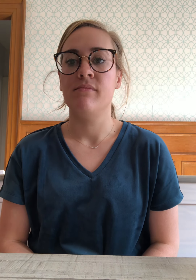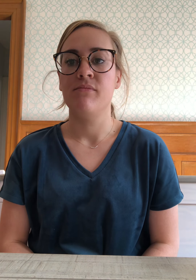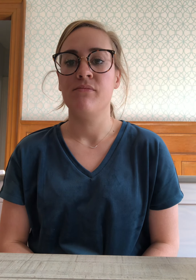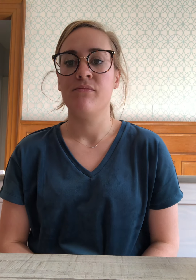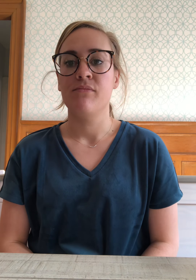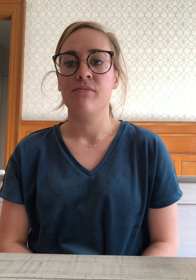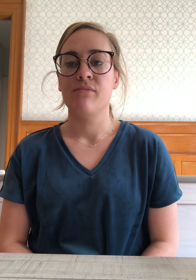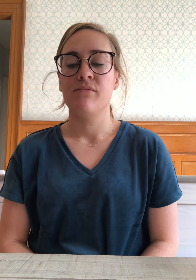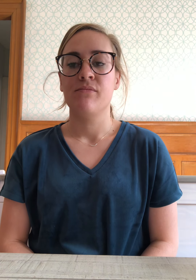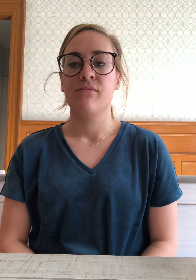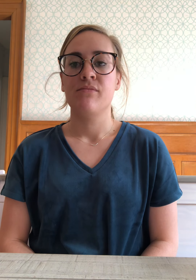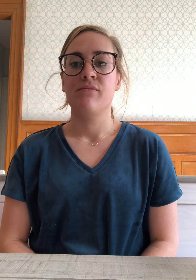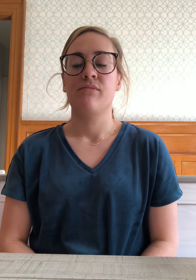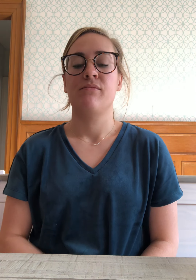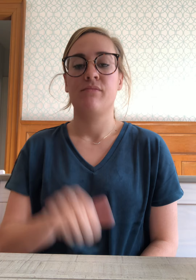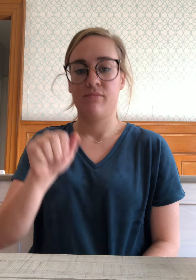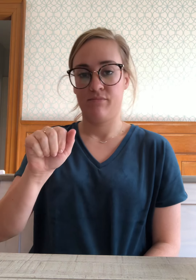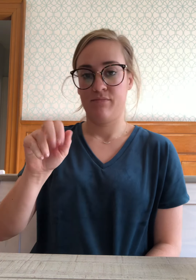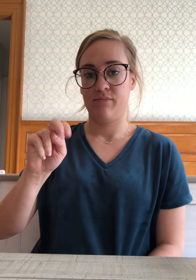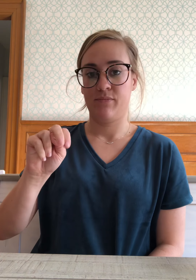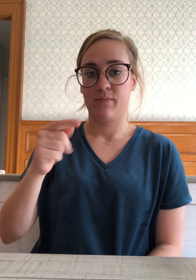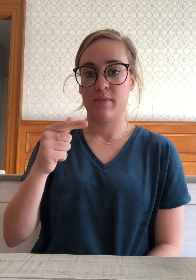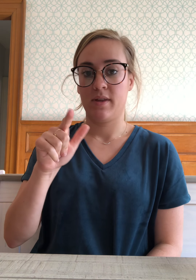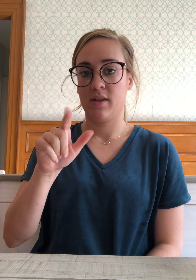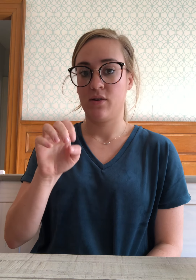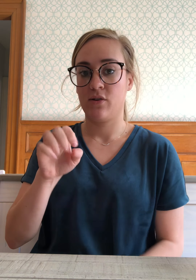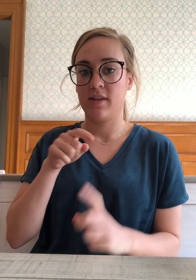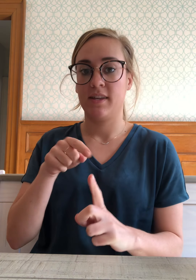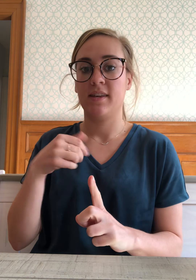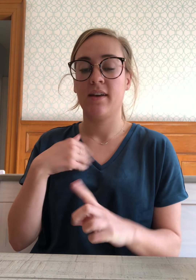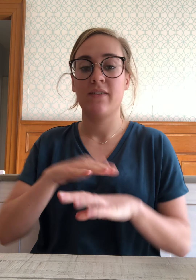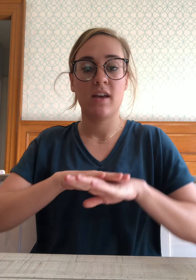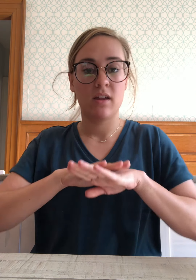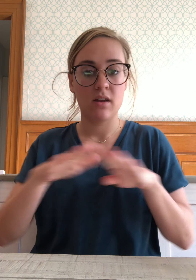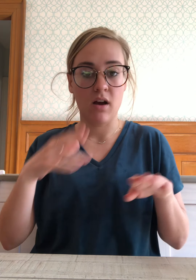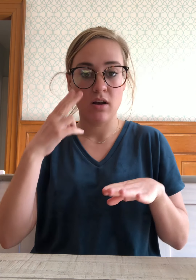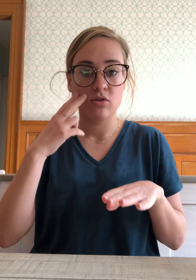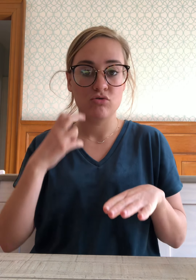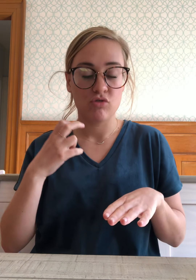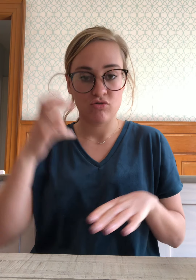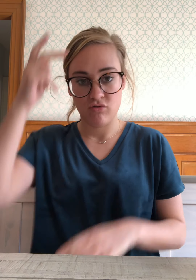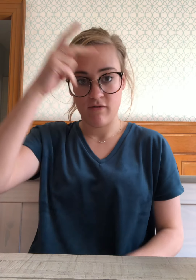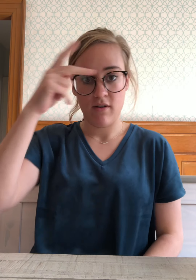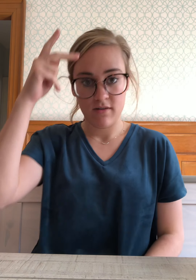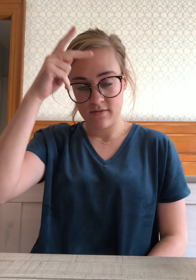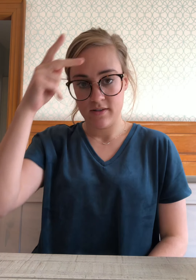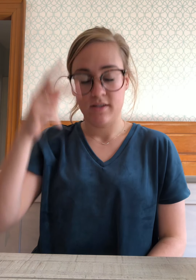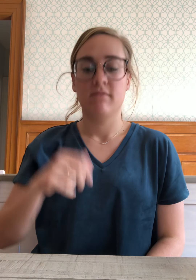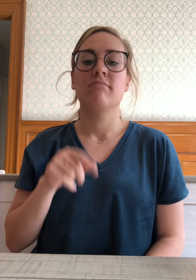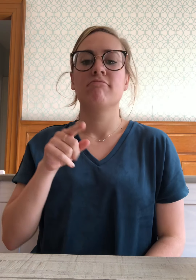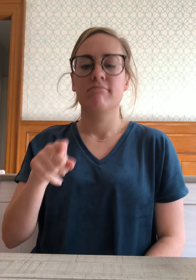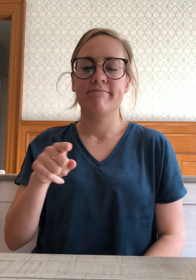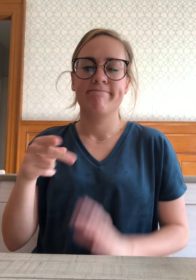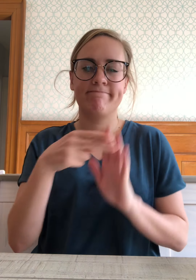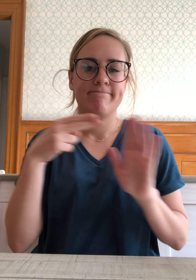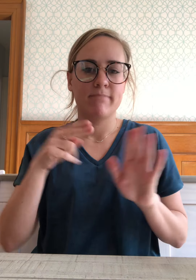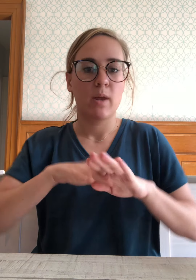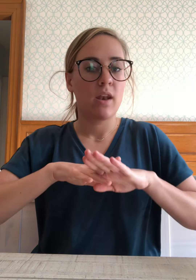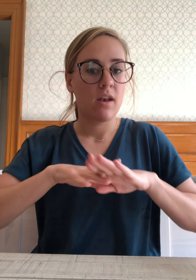Dr. Engel had a non-extraction philosophy. He's a non-extractionist. He believed that